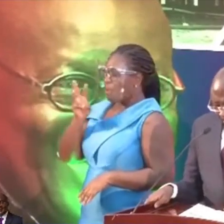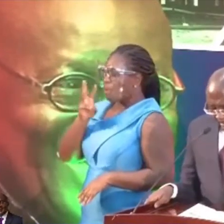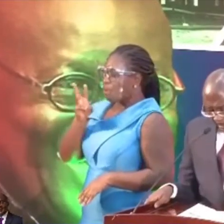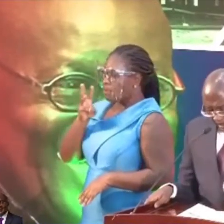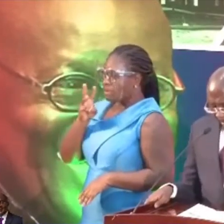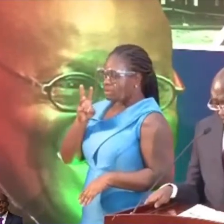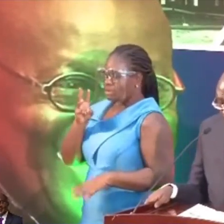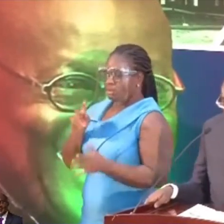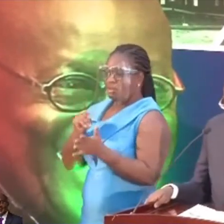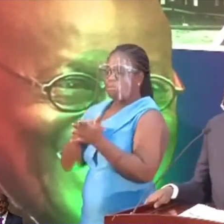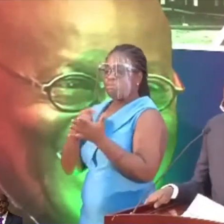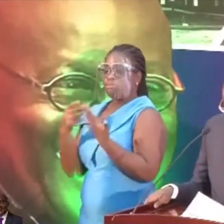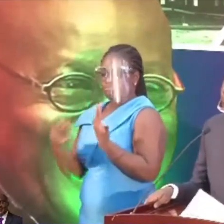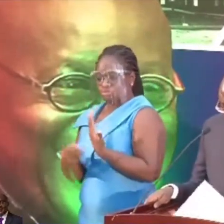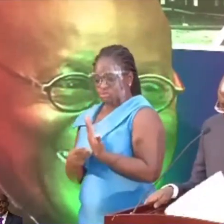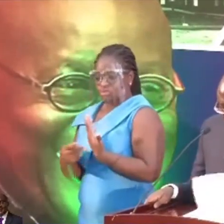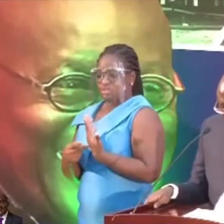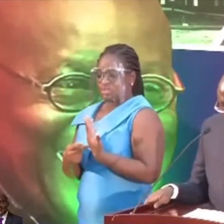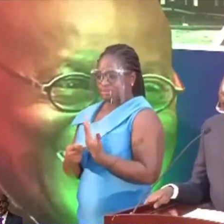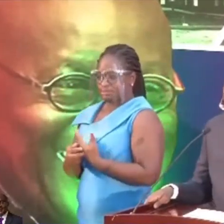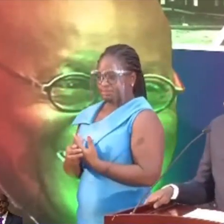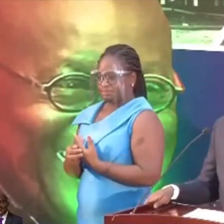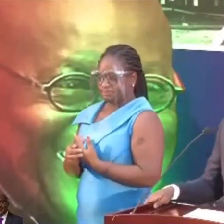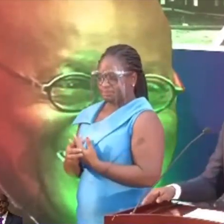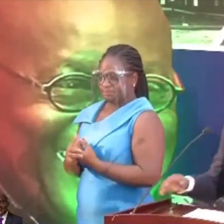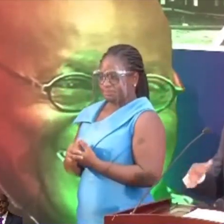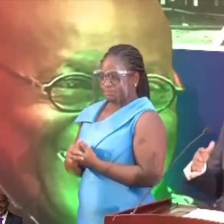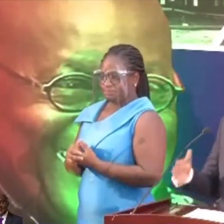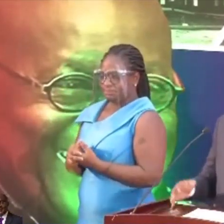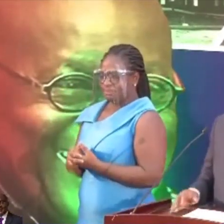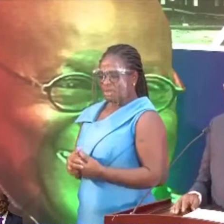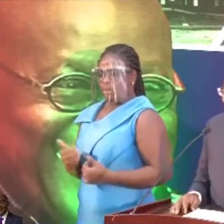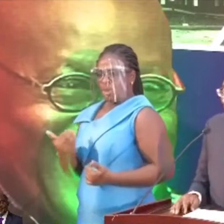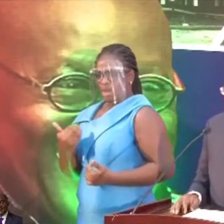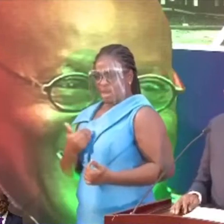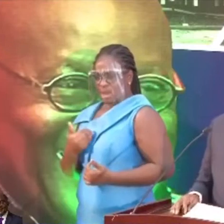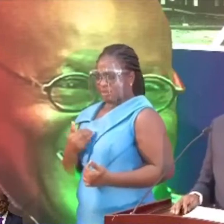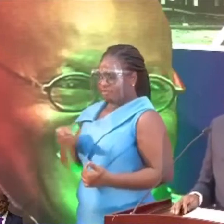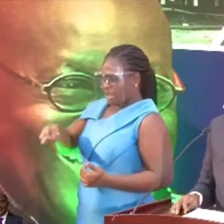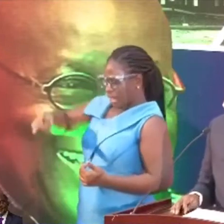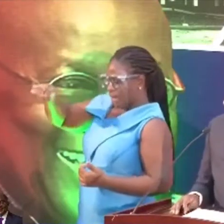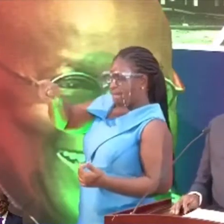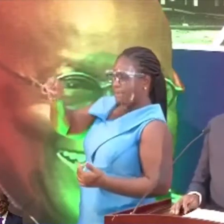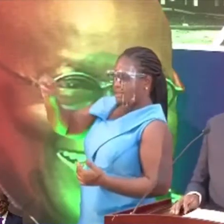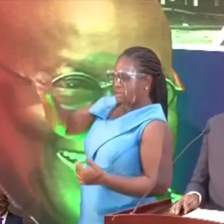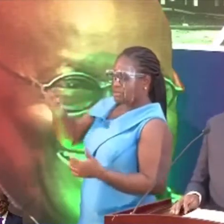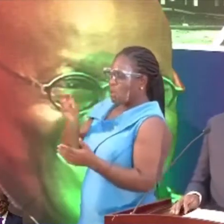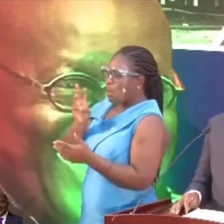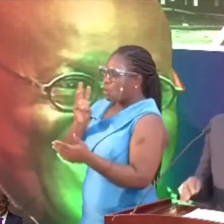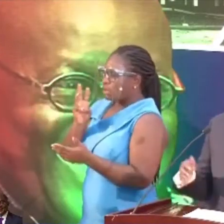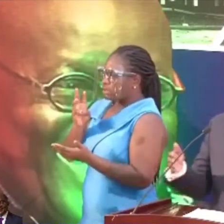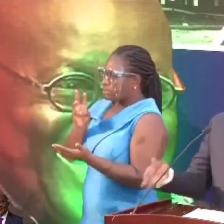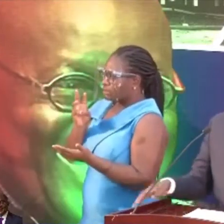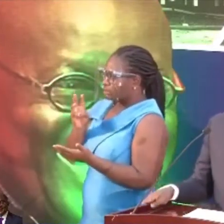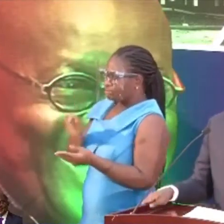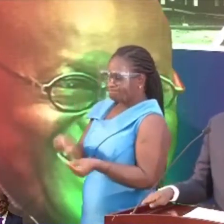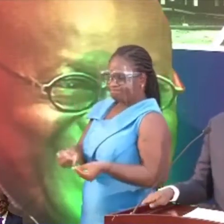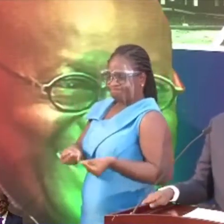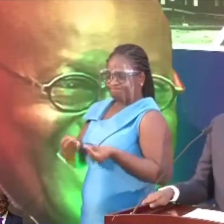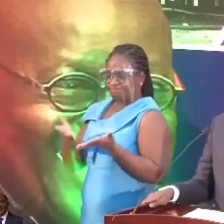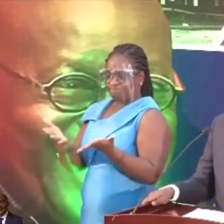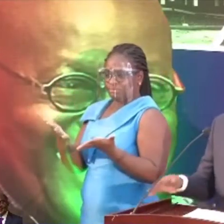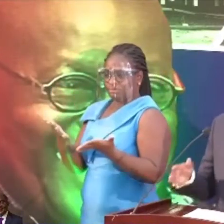and Metropolitan Water and Sanitation Project. You have the Upper East Water Supply Project, which is